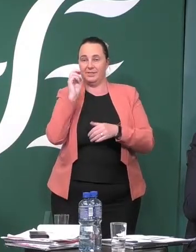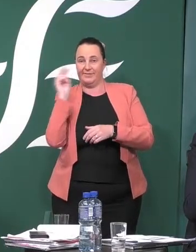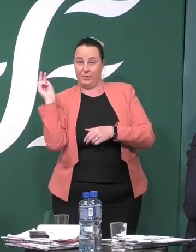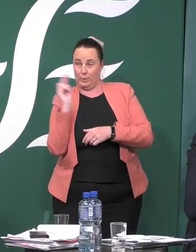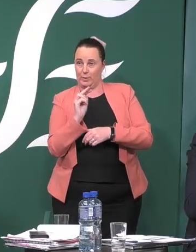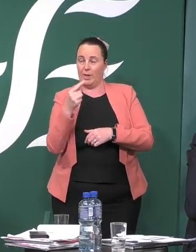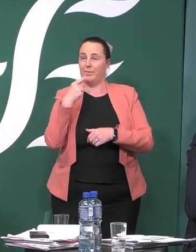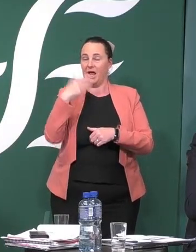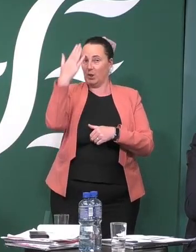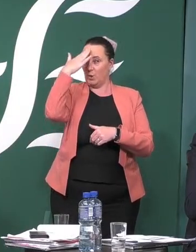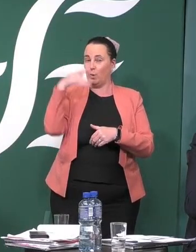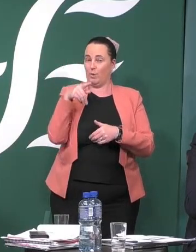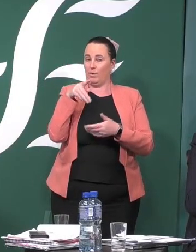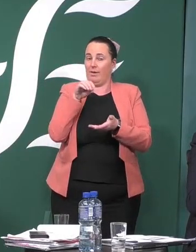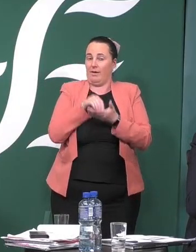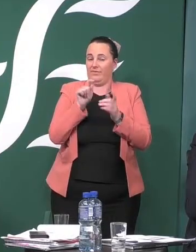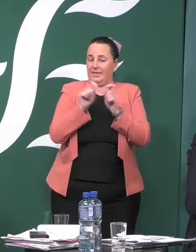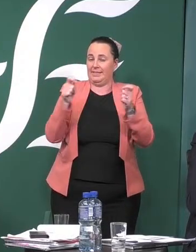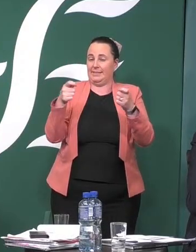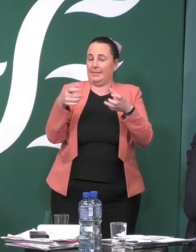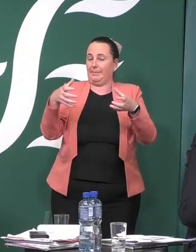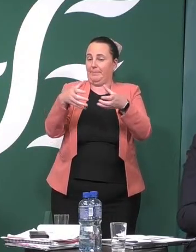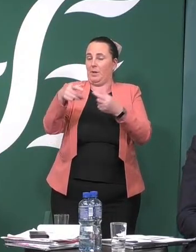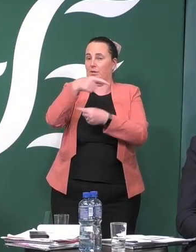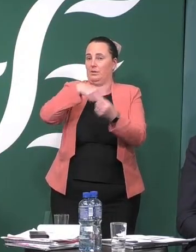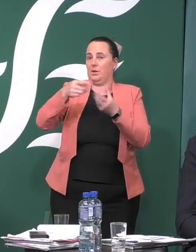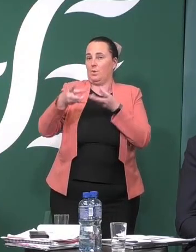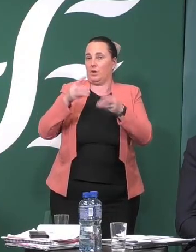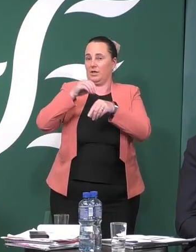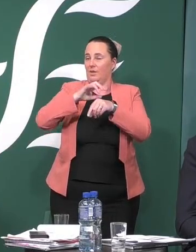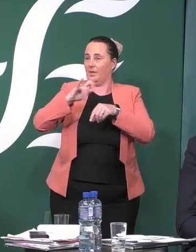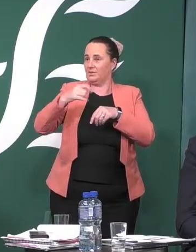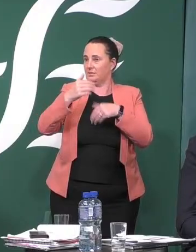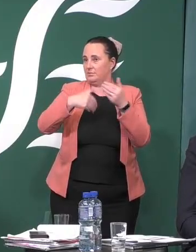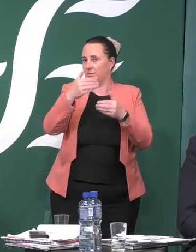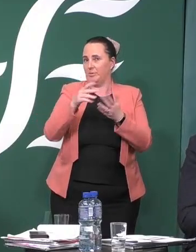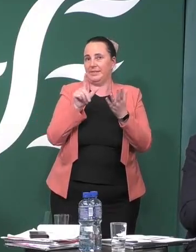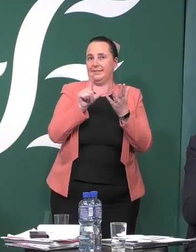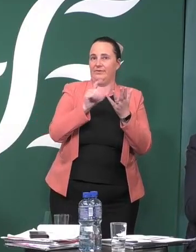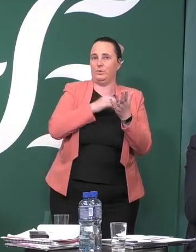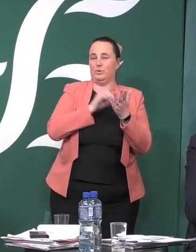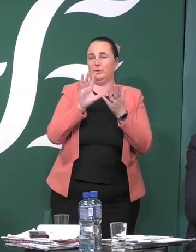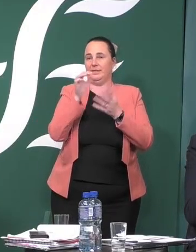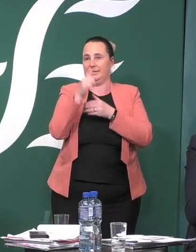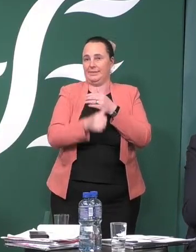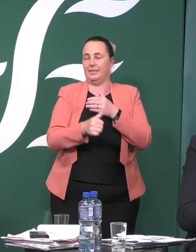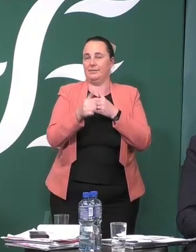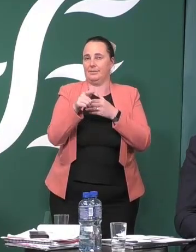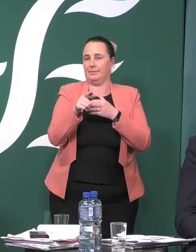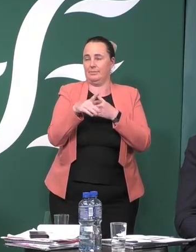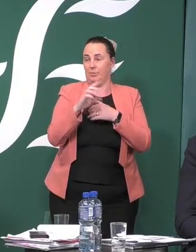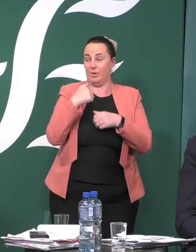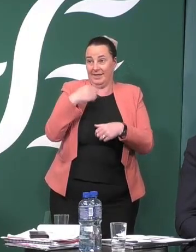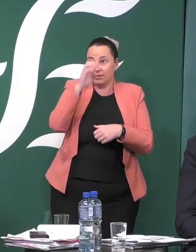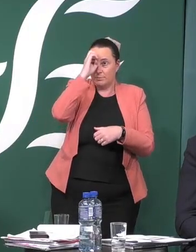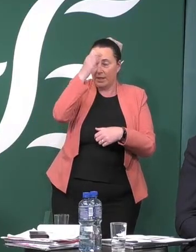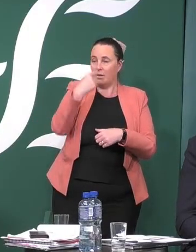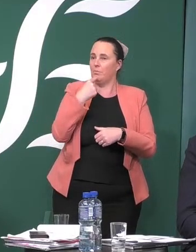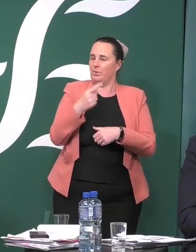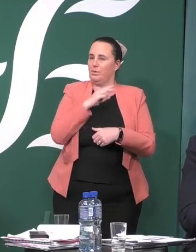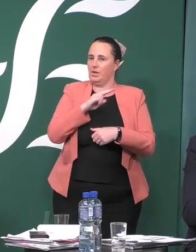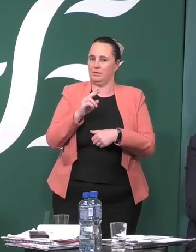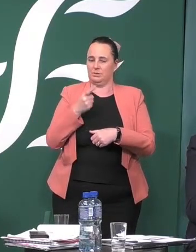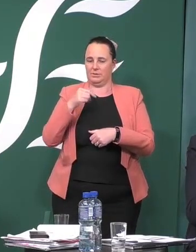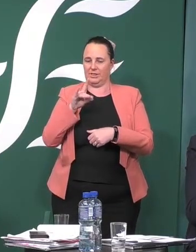know there's a team working on that, and the hope would be that over the next sort of 7 to 10 days, I think is the approximate window. But as I say, we're not